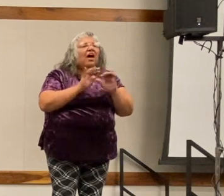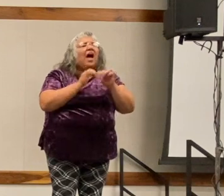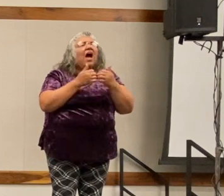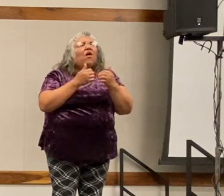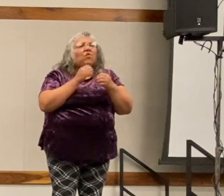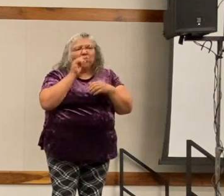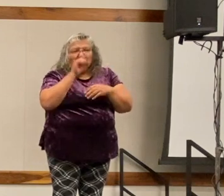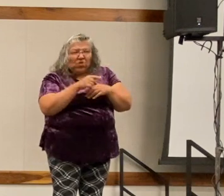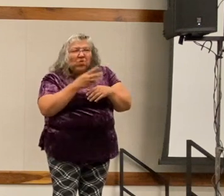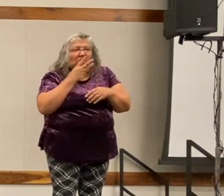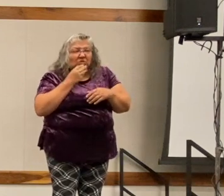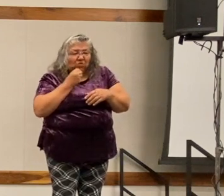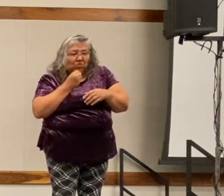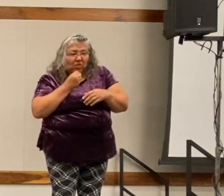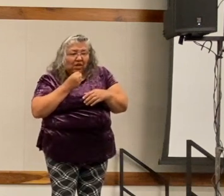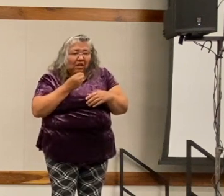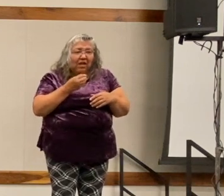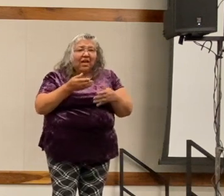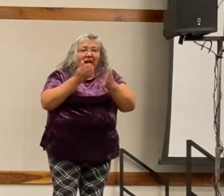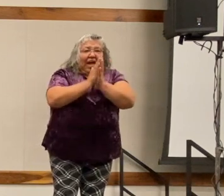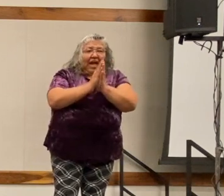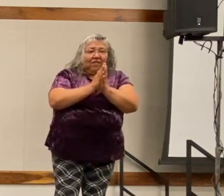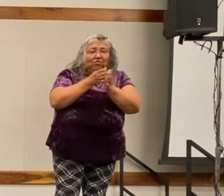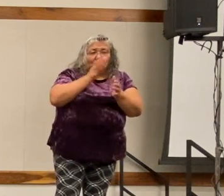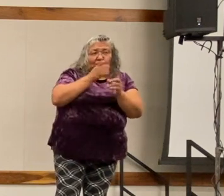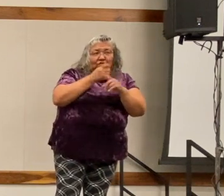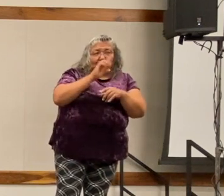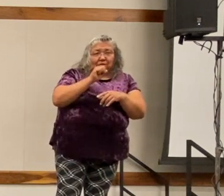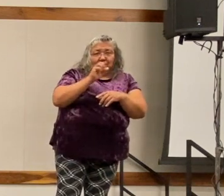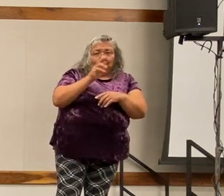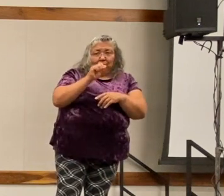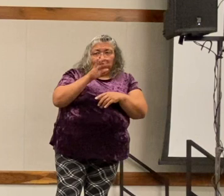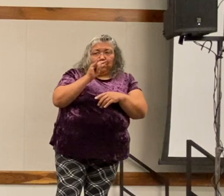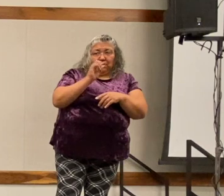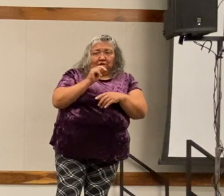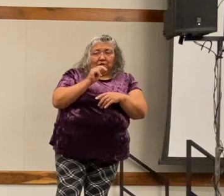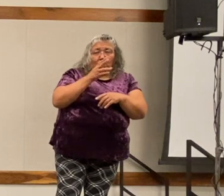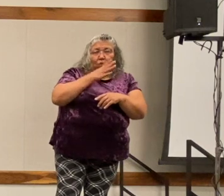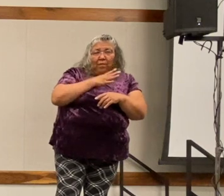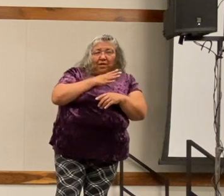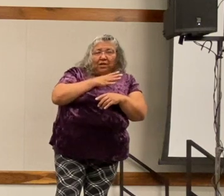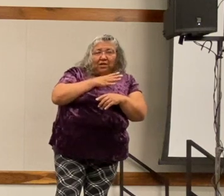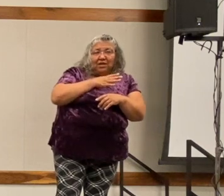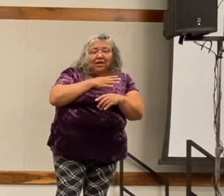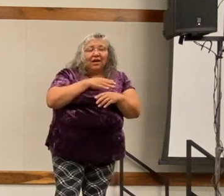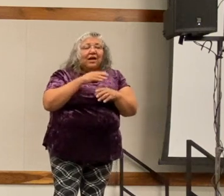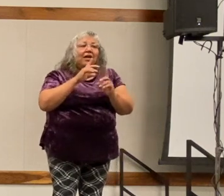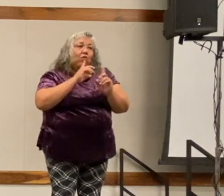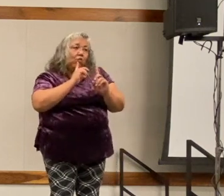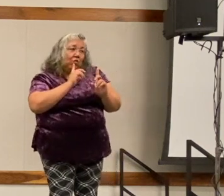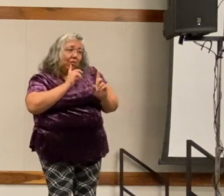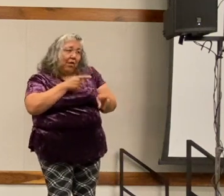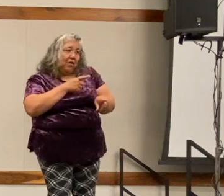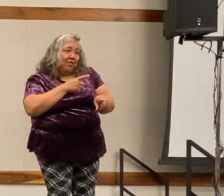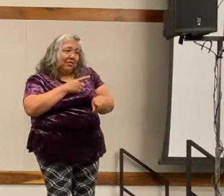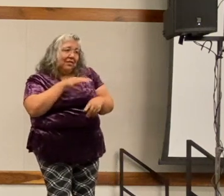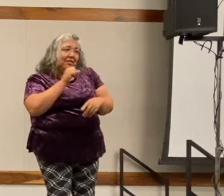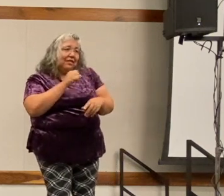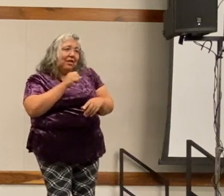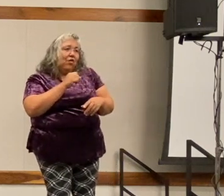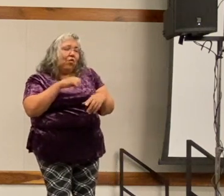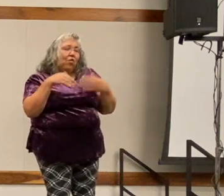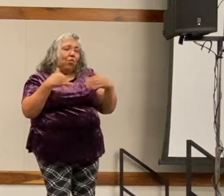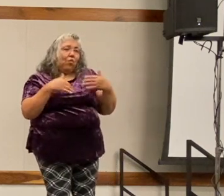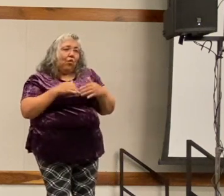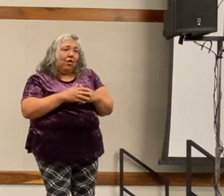it that you, a Jew, ask for a drink from a Samaritan woman?" And his response is out of this